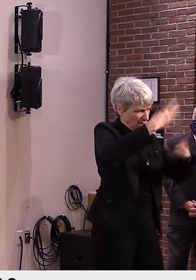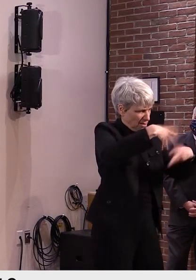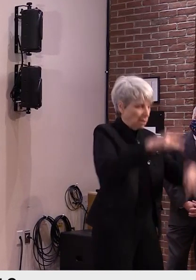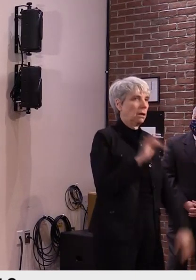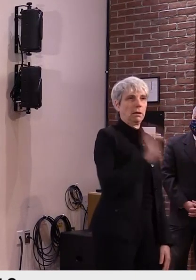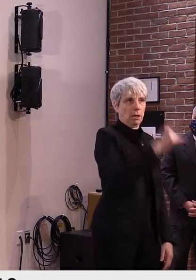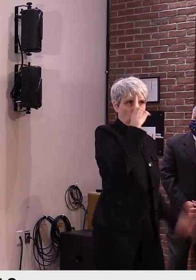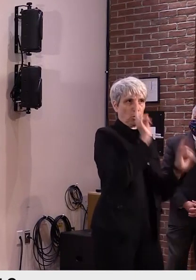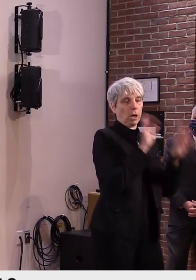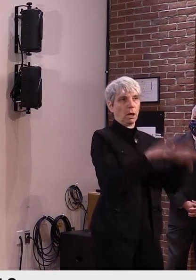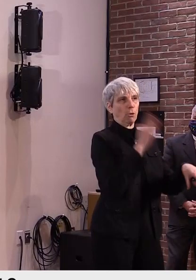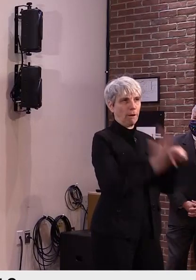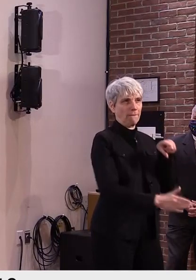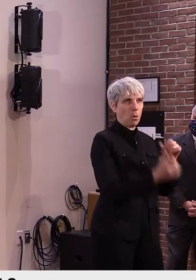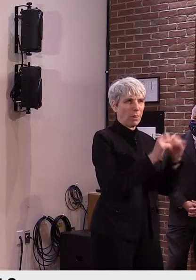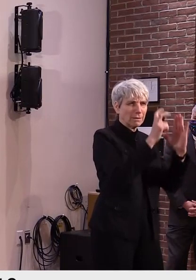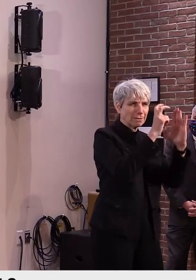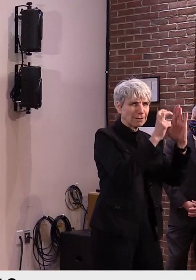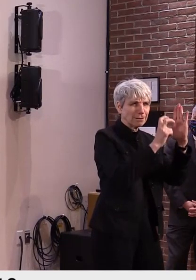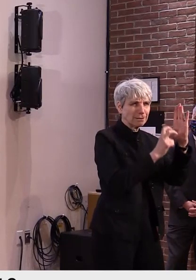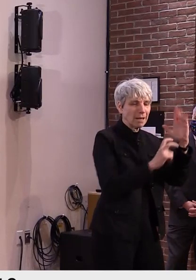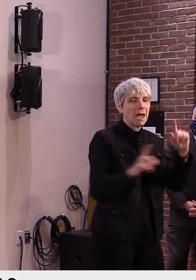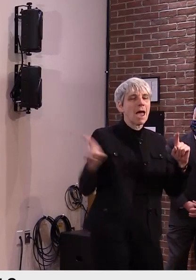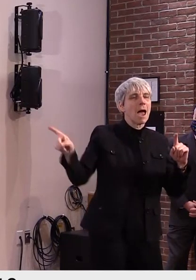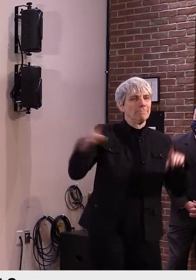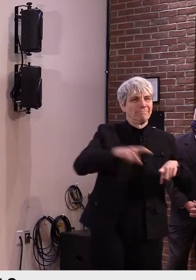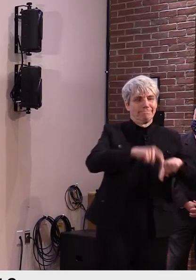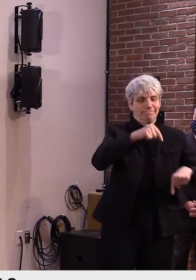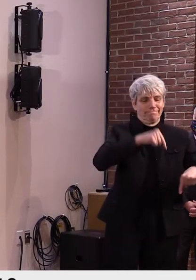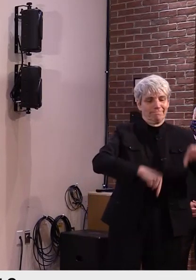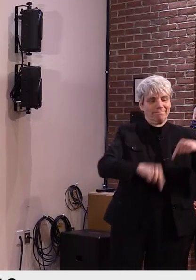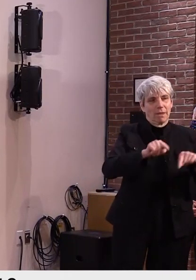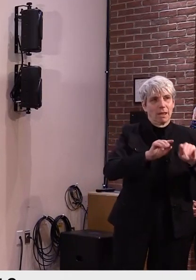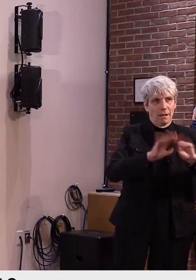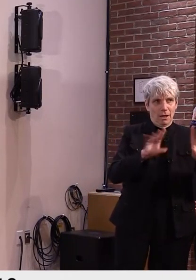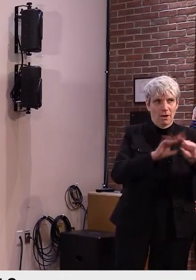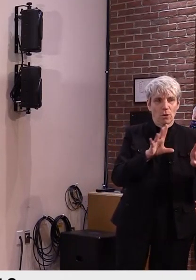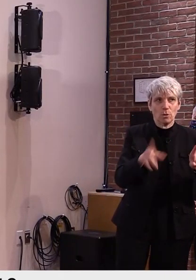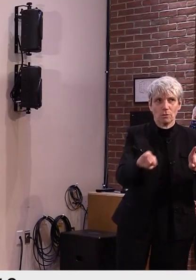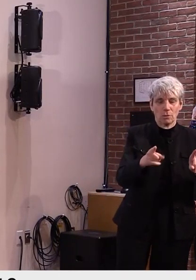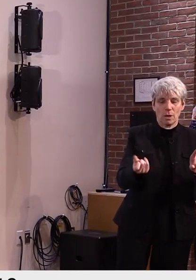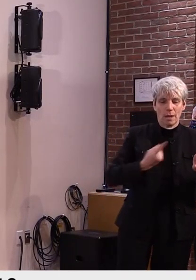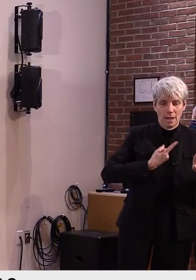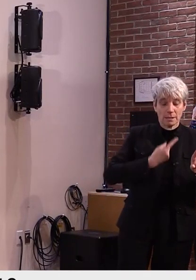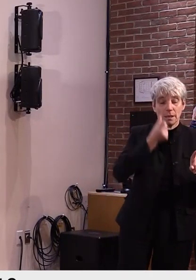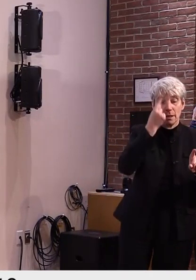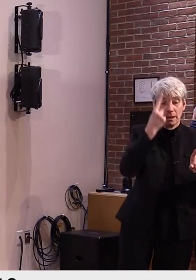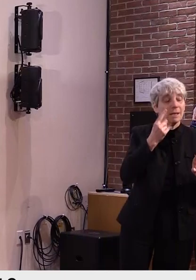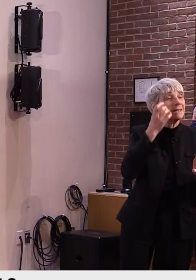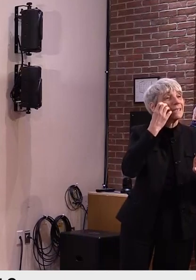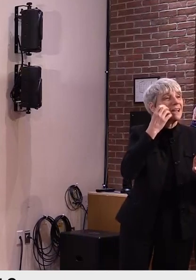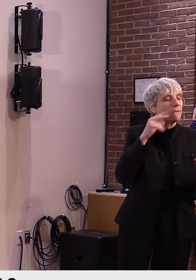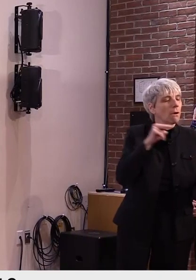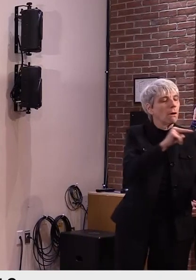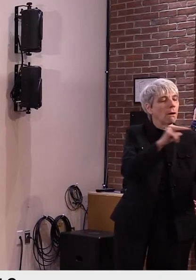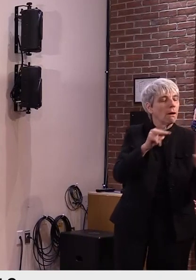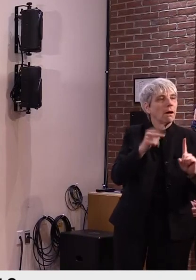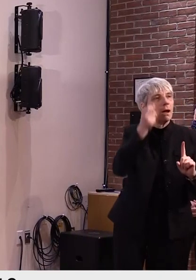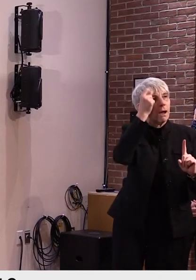So that the public understands what you're saying, the cell phone tracking is referring to understanding social